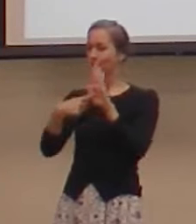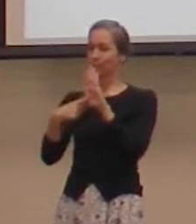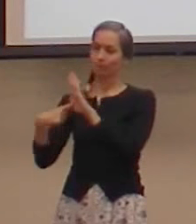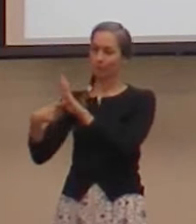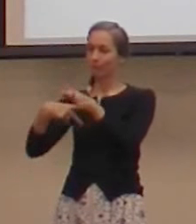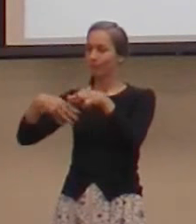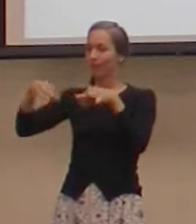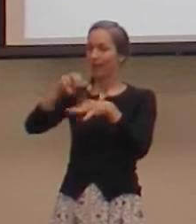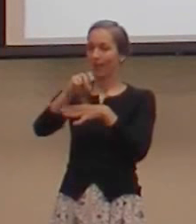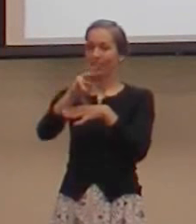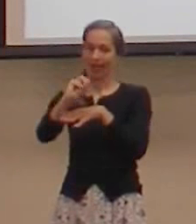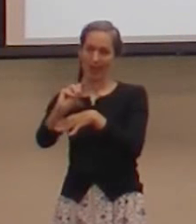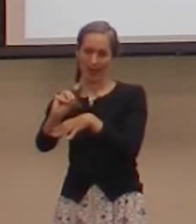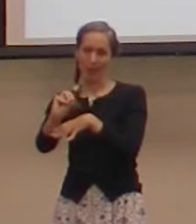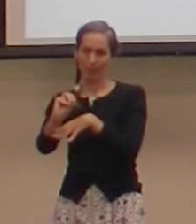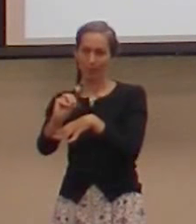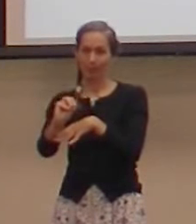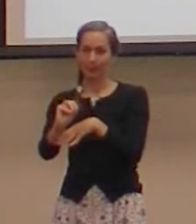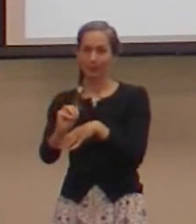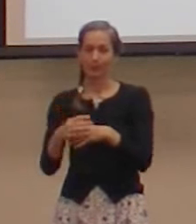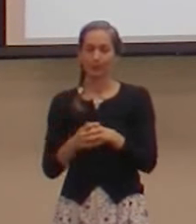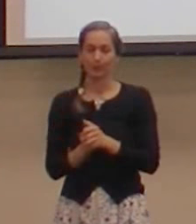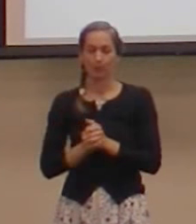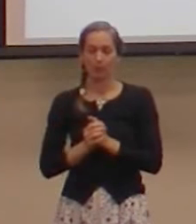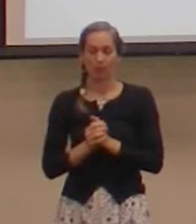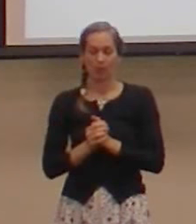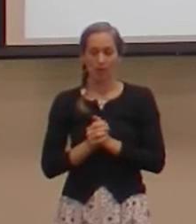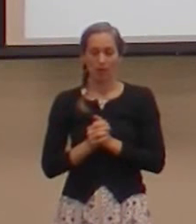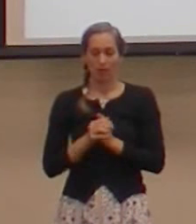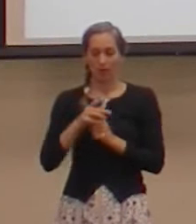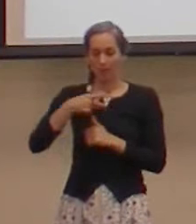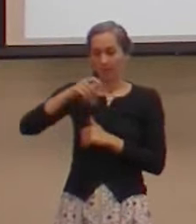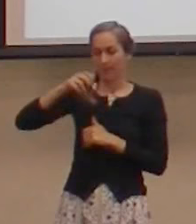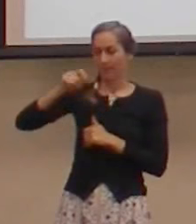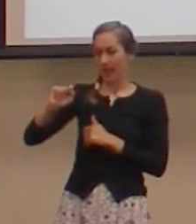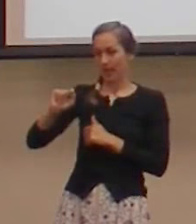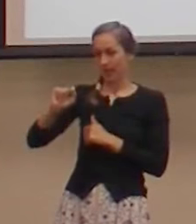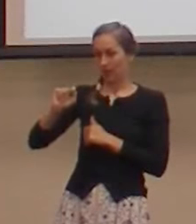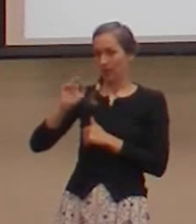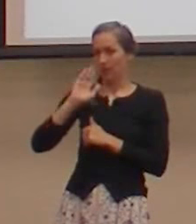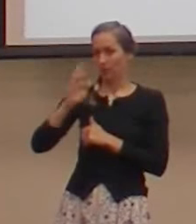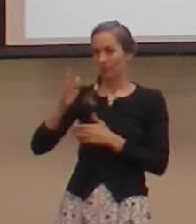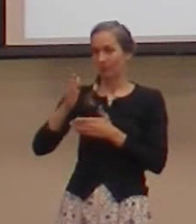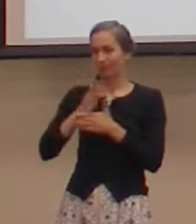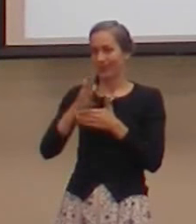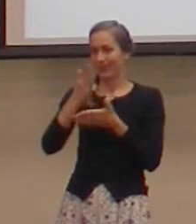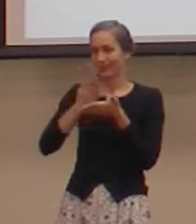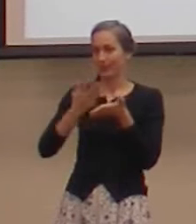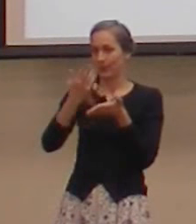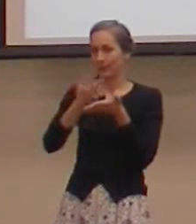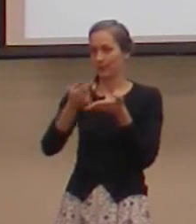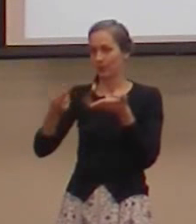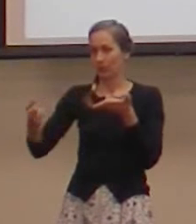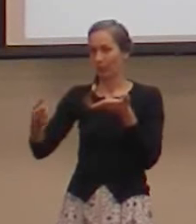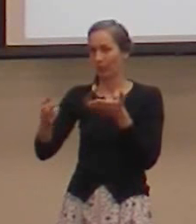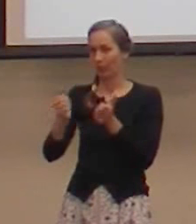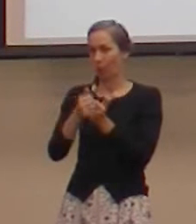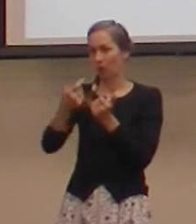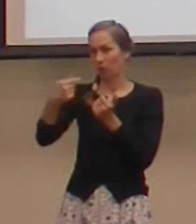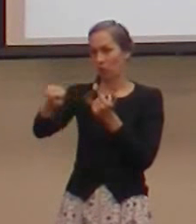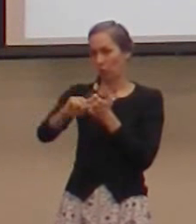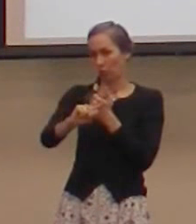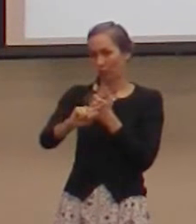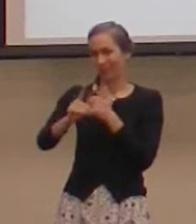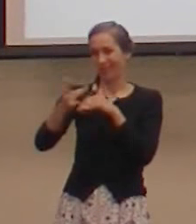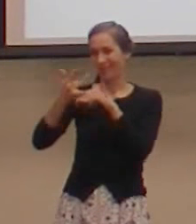the opportunity. And Pat's getting ready to come up here in a second. He's going to share some resources with you available to you over the